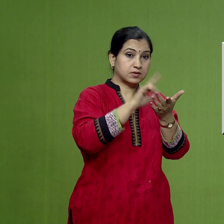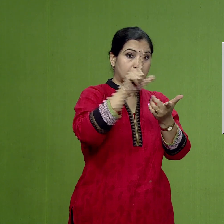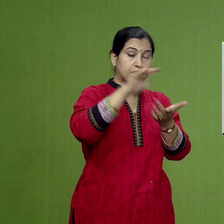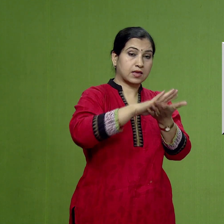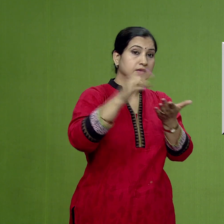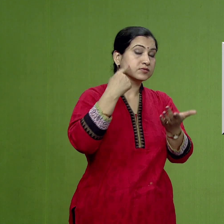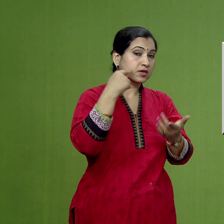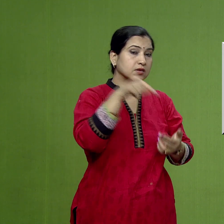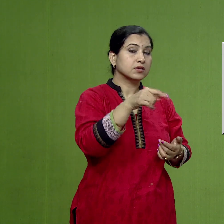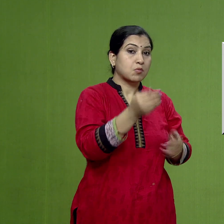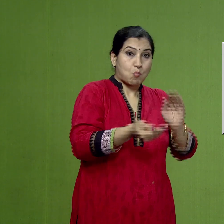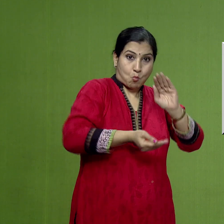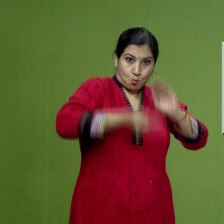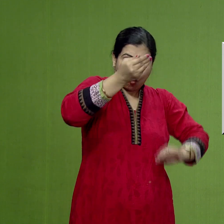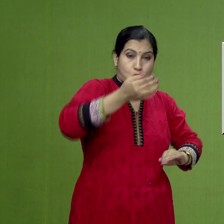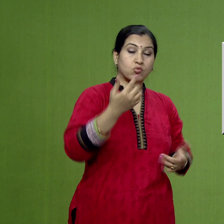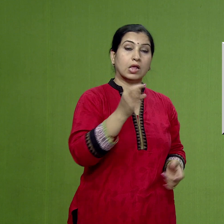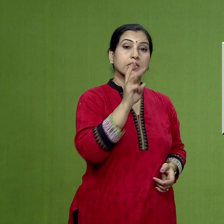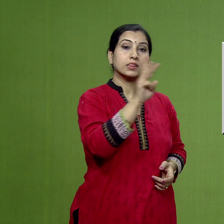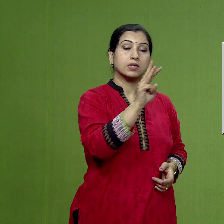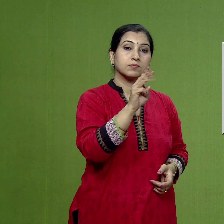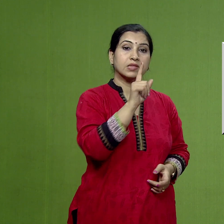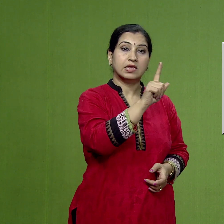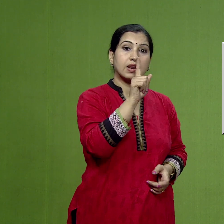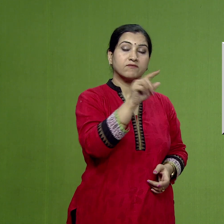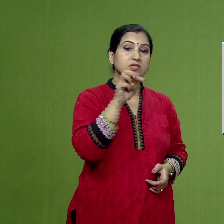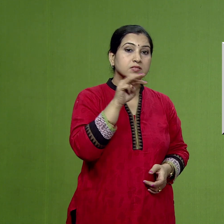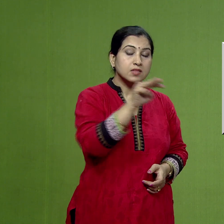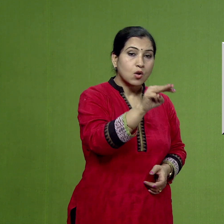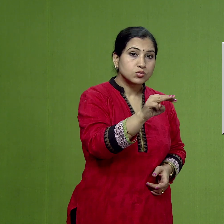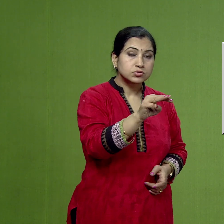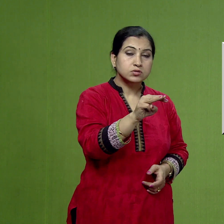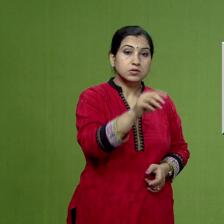that is 11,320 persons per square kilometer,